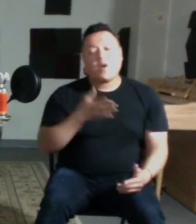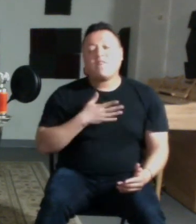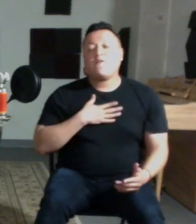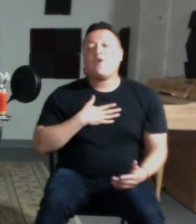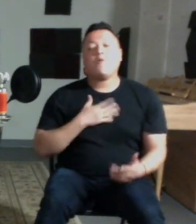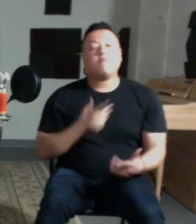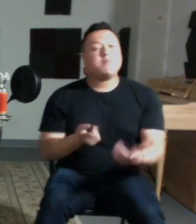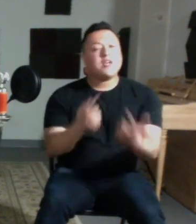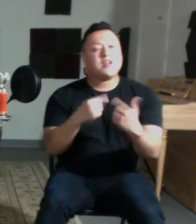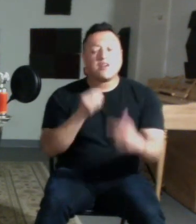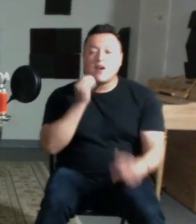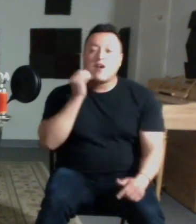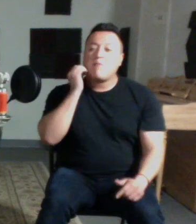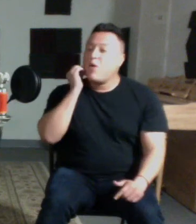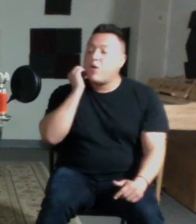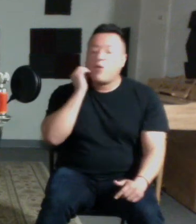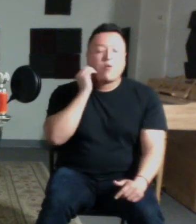Wait for me to come home.